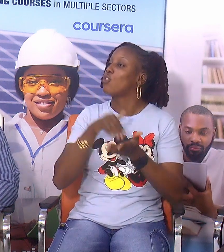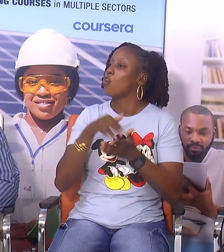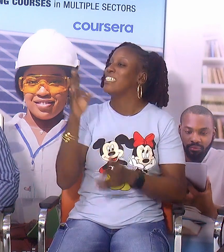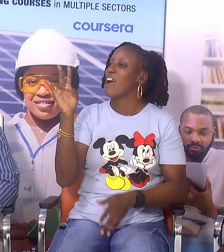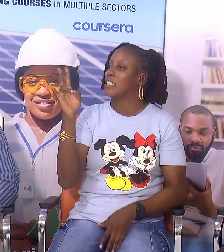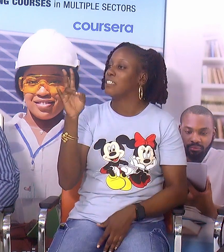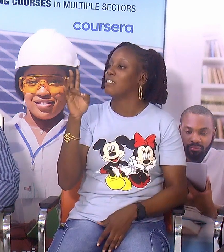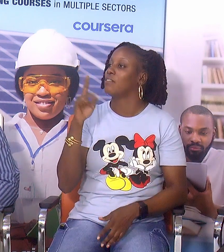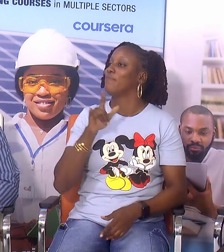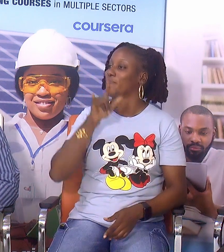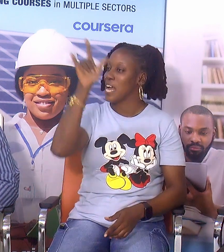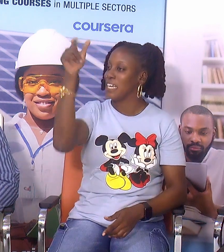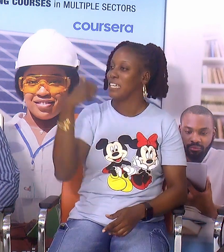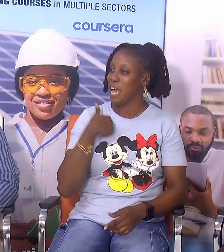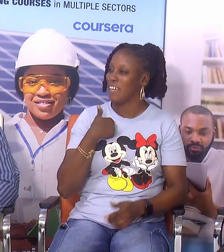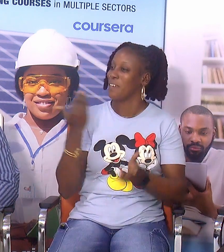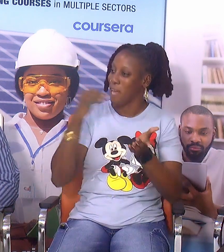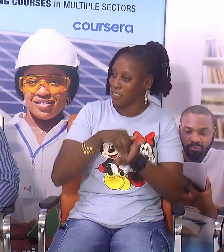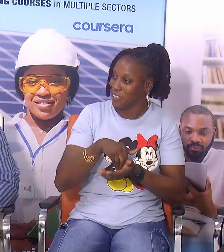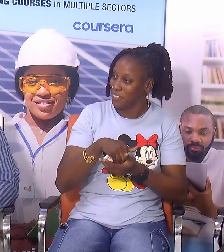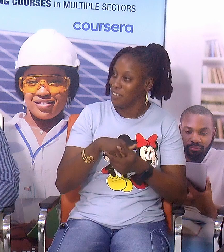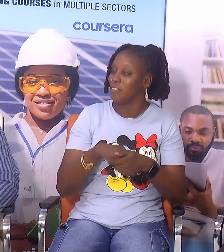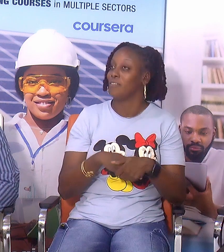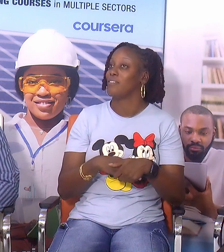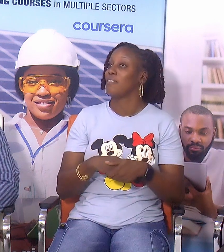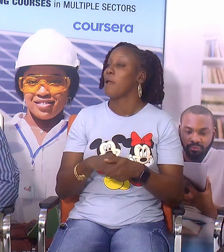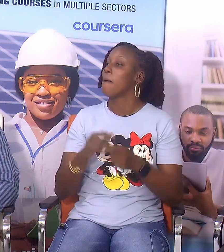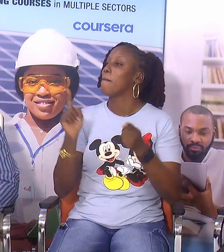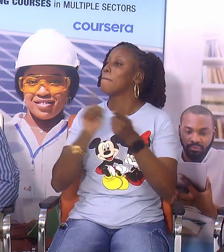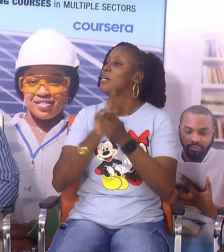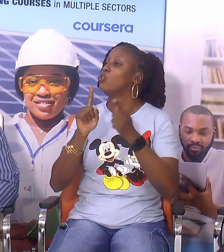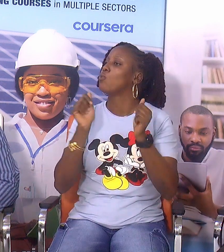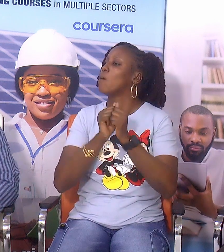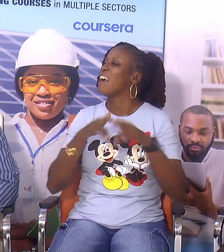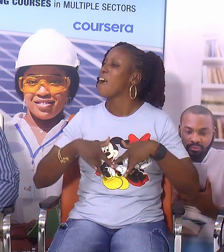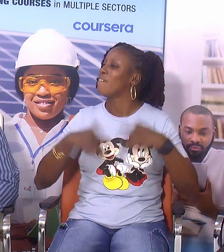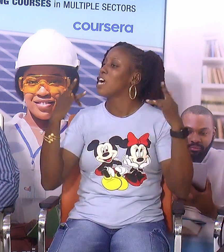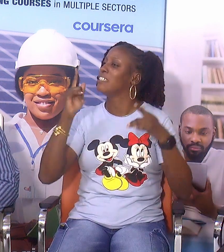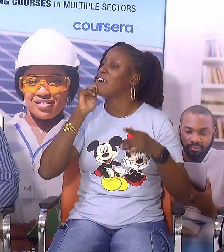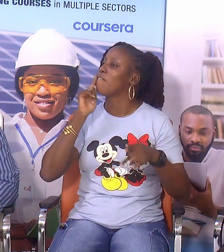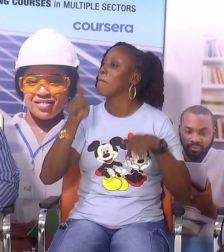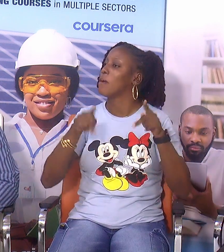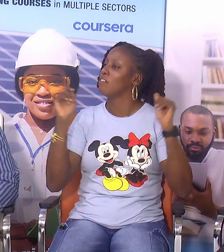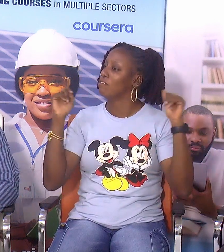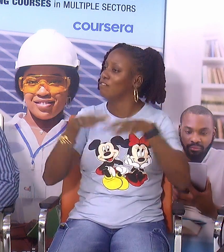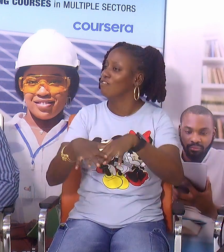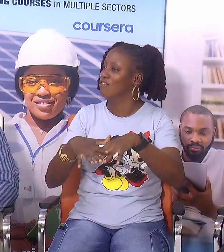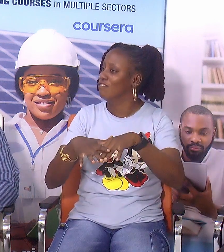And then in 2017, I went back again.